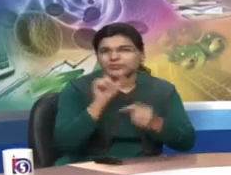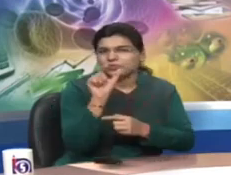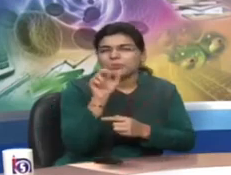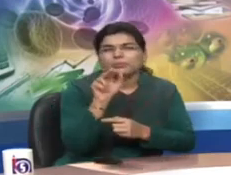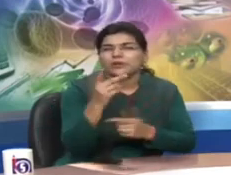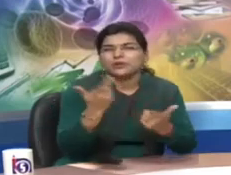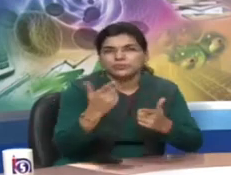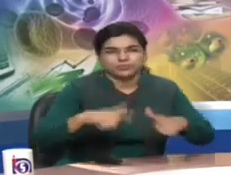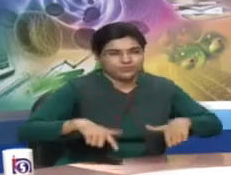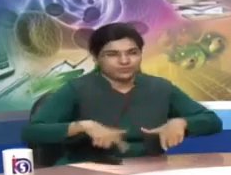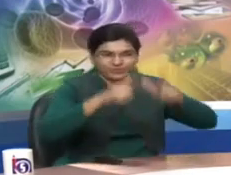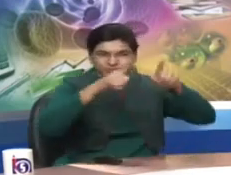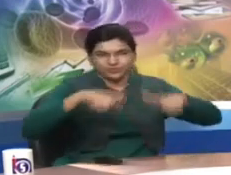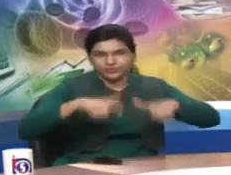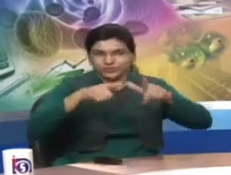this is the spelling of pesticide.